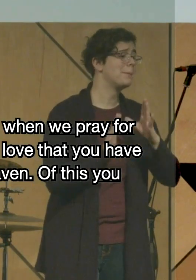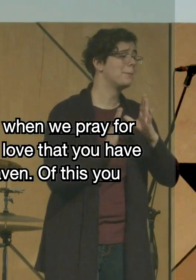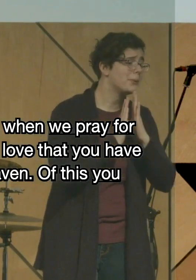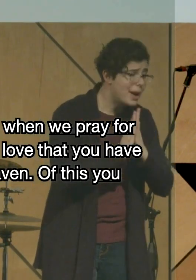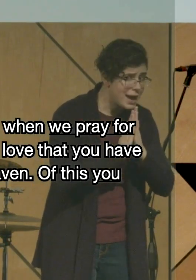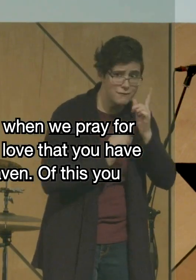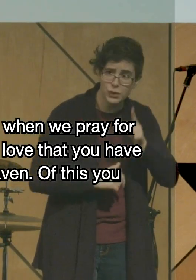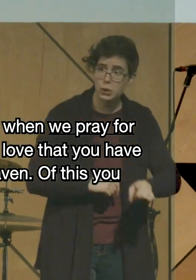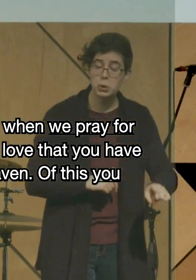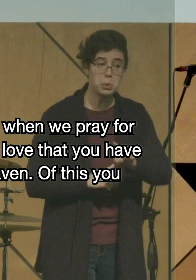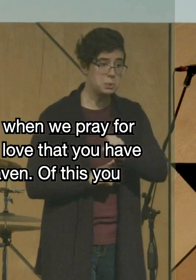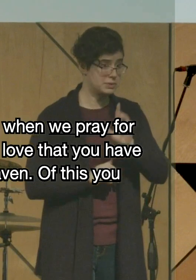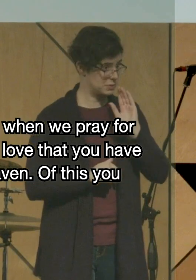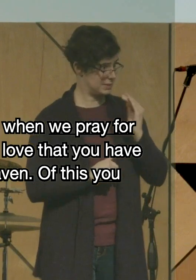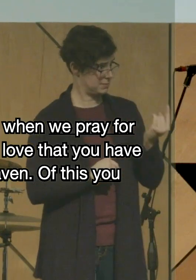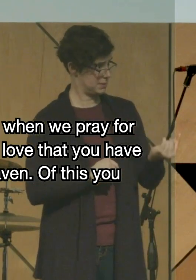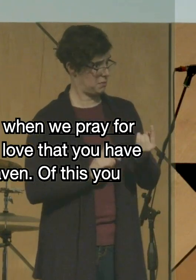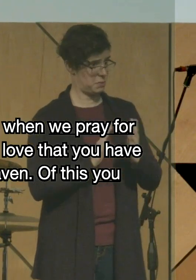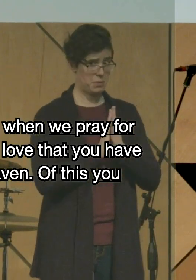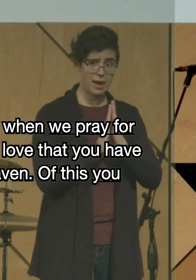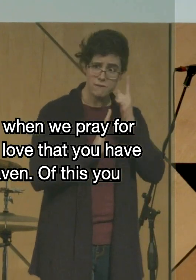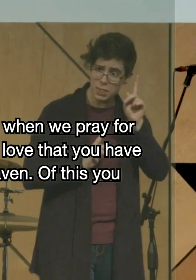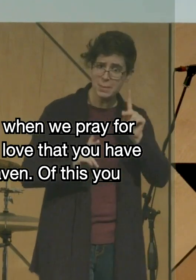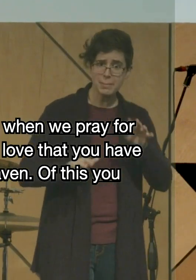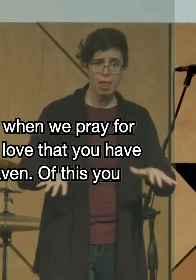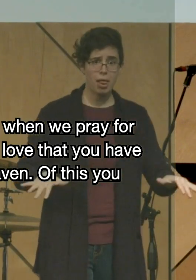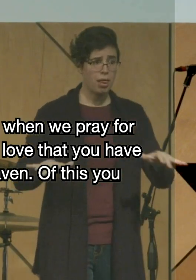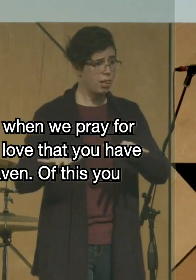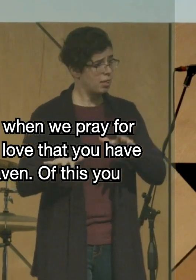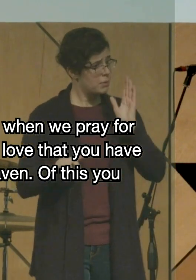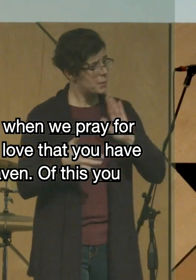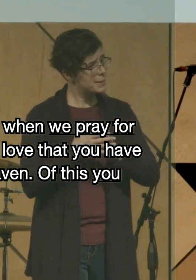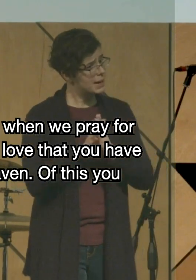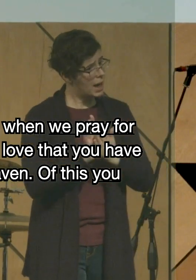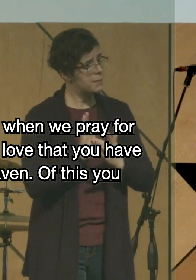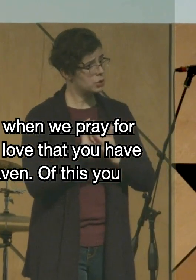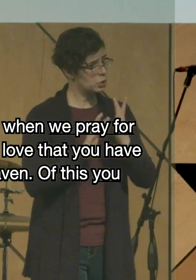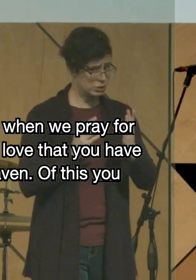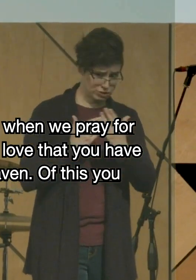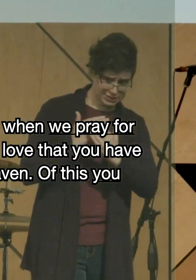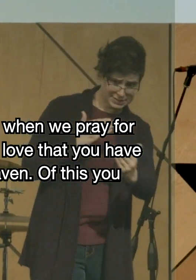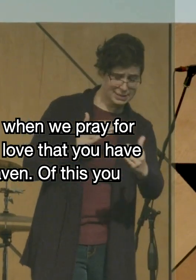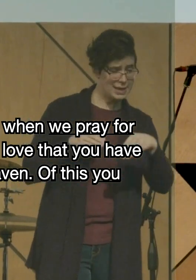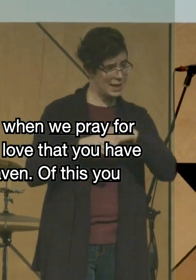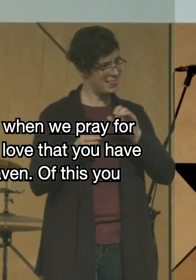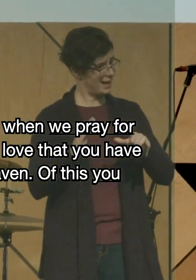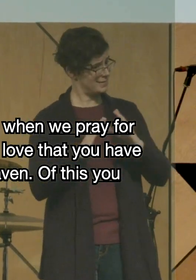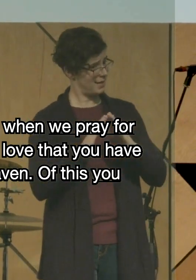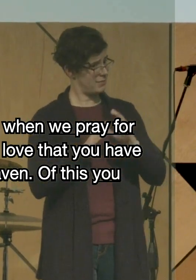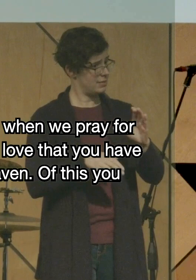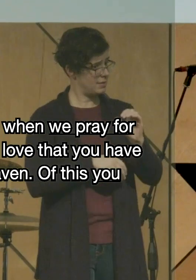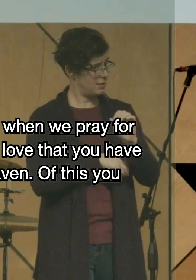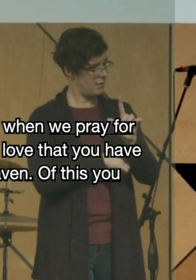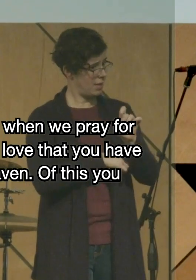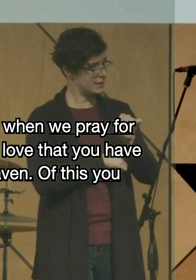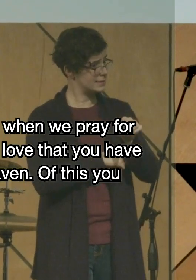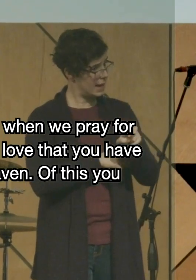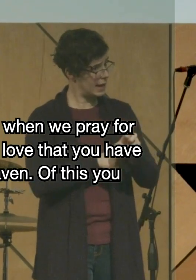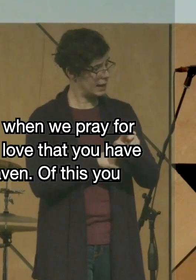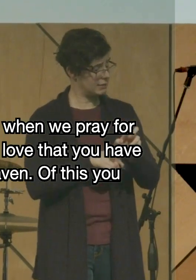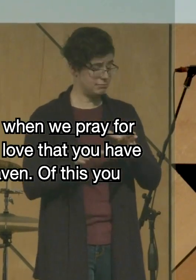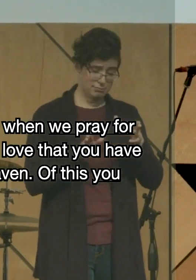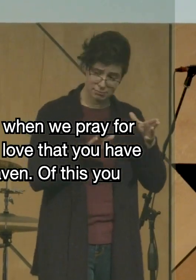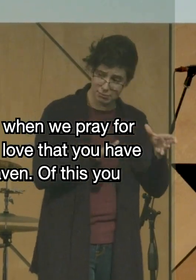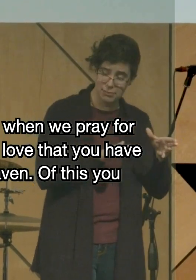So someone was praying for the people who would become Christians in Colossae, right? We pray, and then it goes